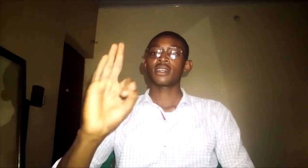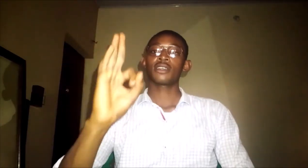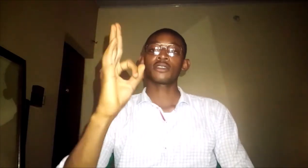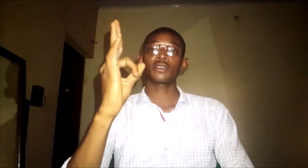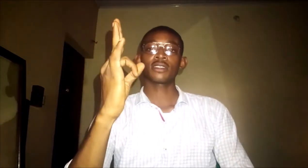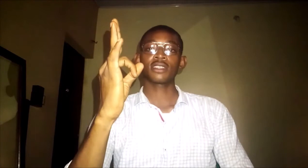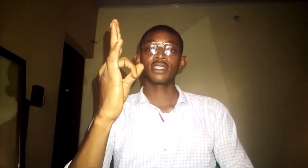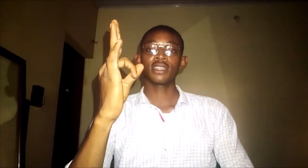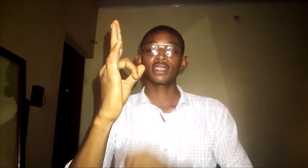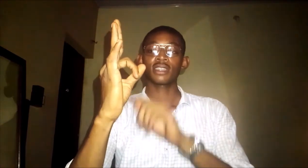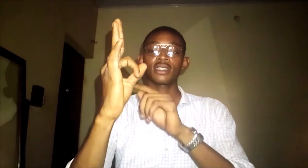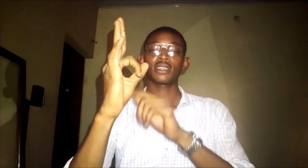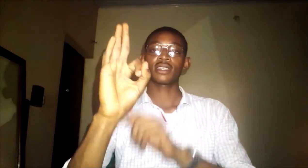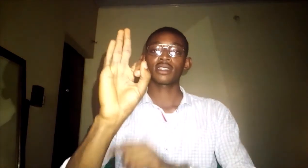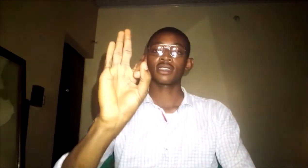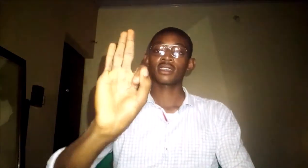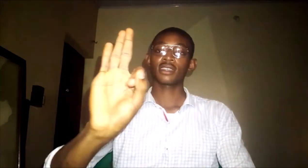As you can see,